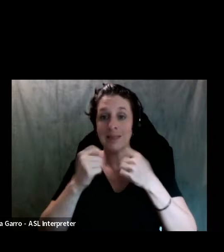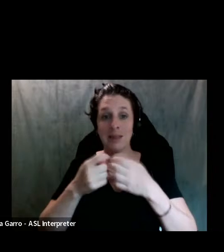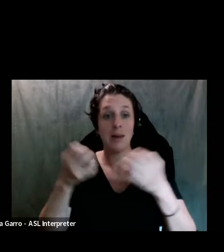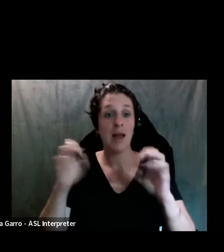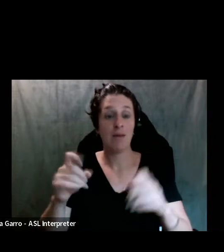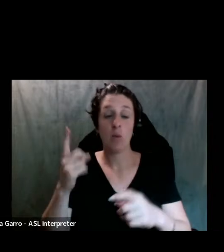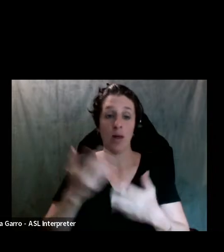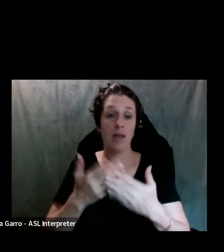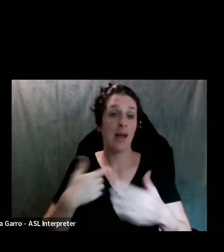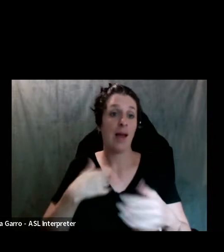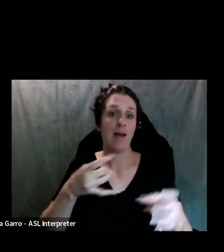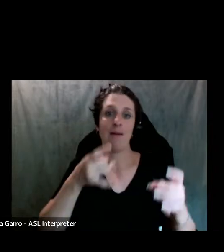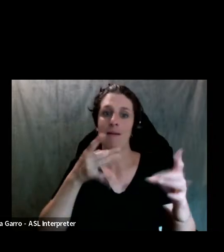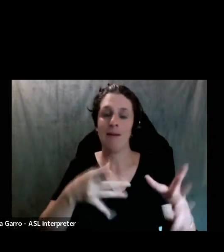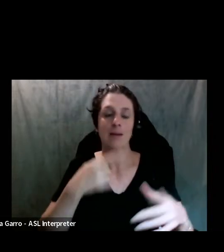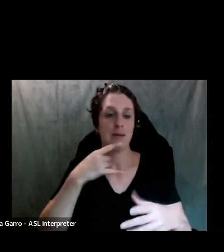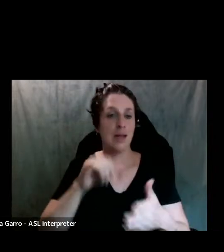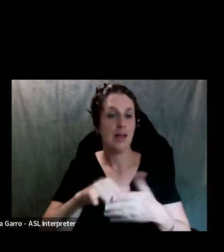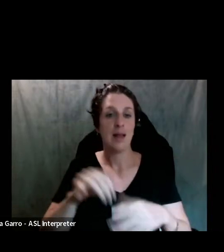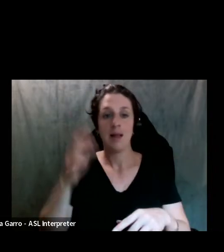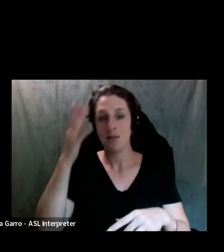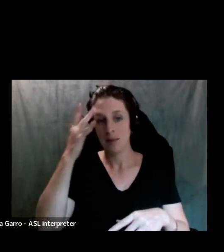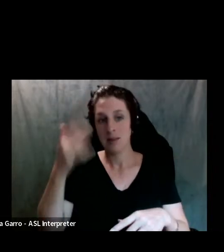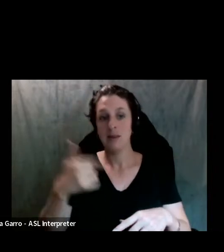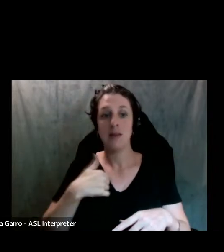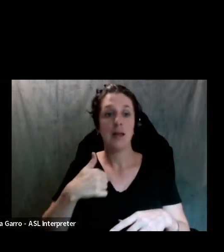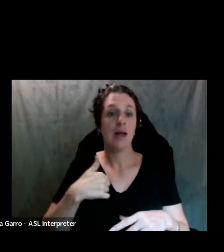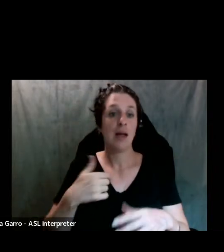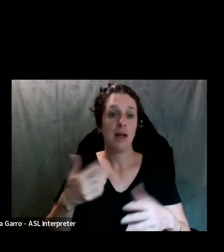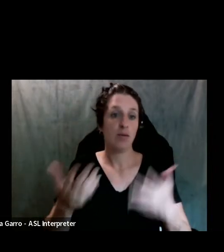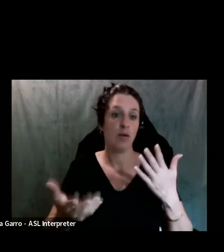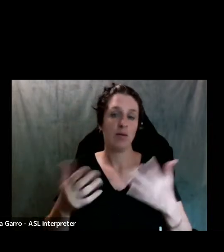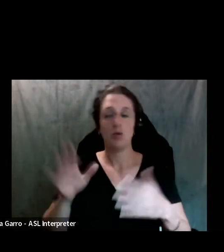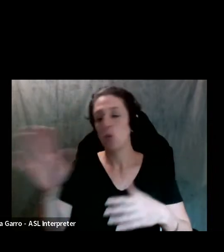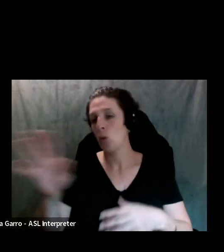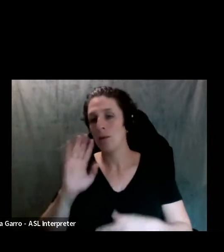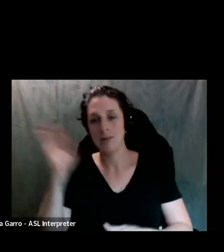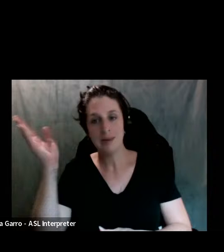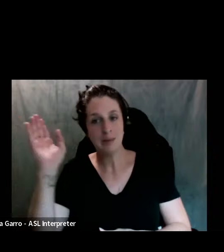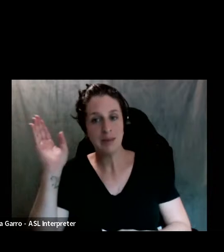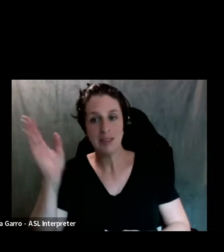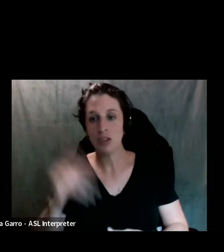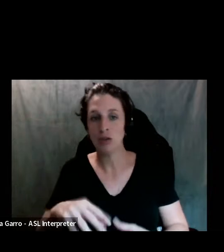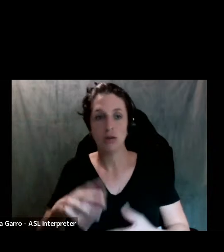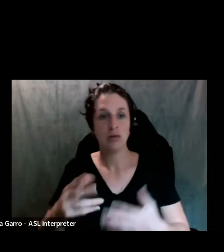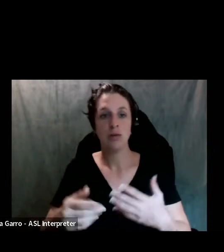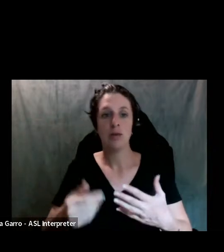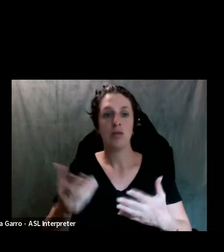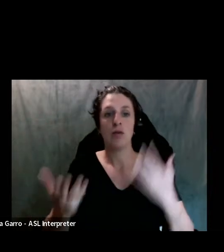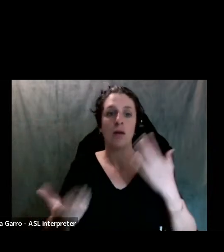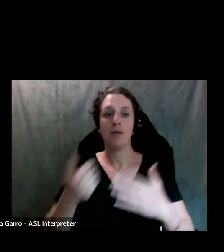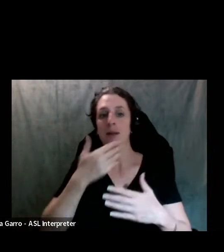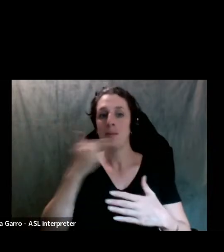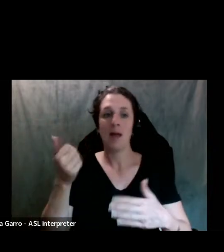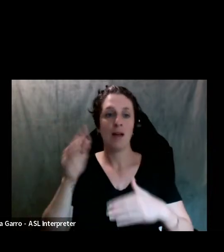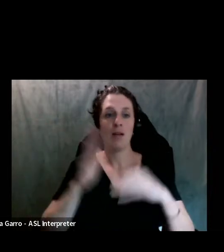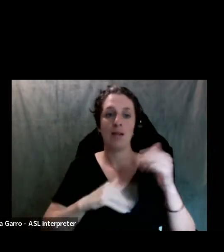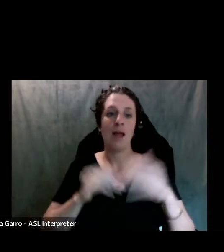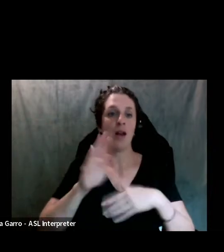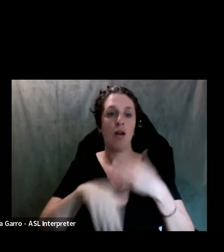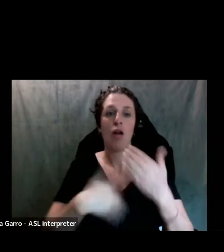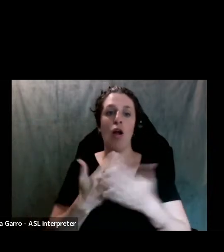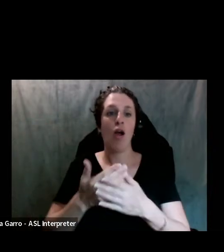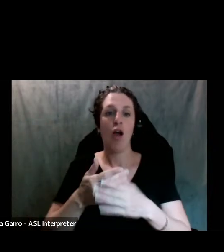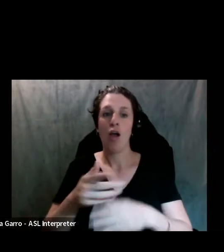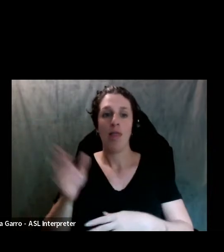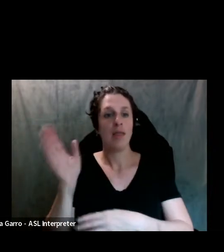hate to say this because I probably, your speech was better than probably all the speeches in 28 years